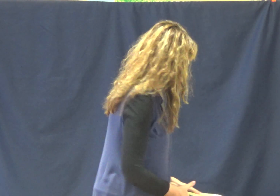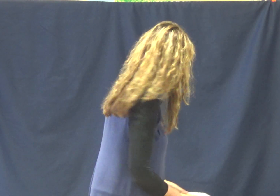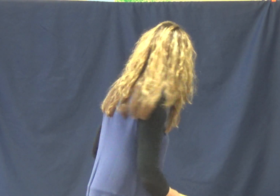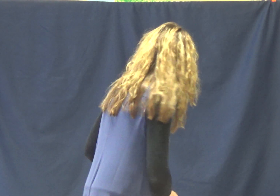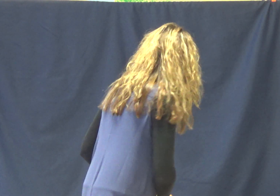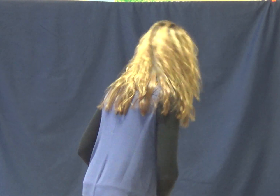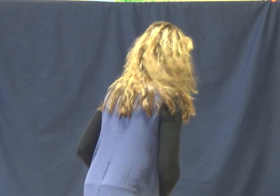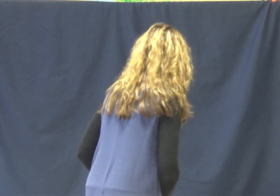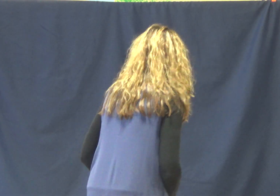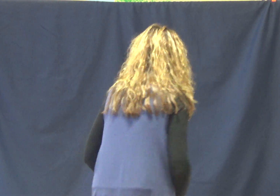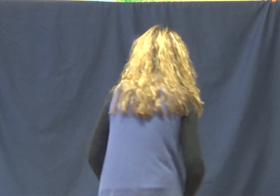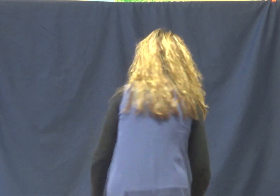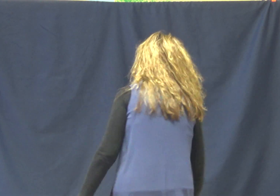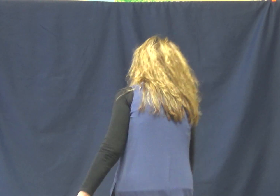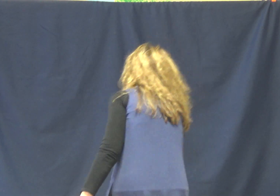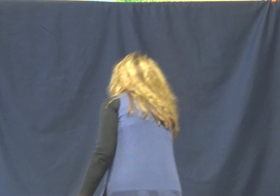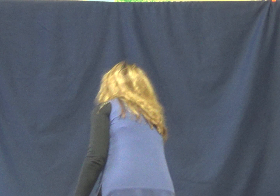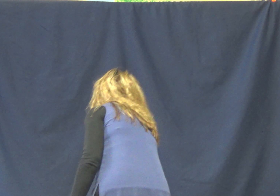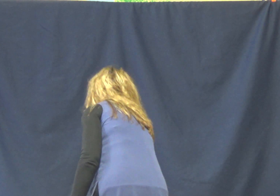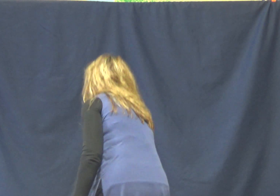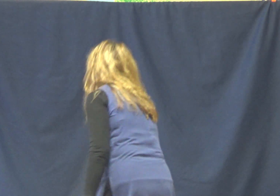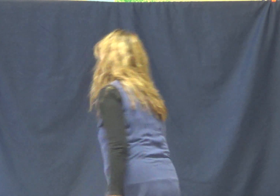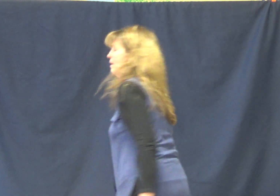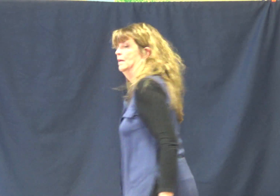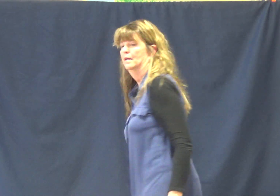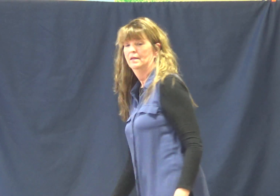That's why I'm really kind of overwhelmed at this point.